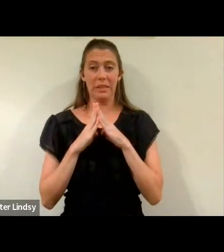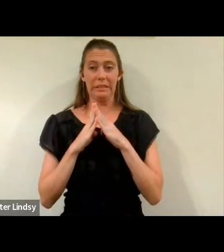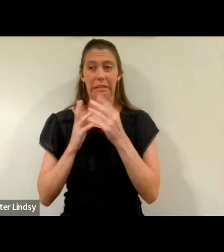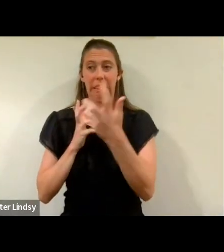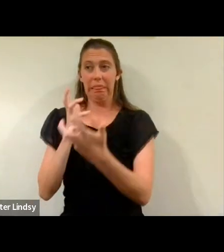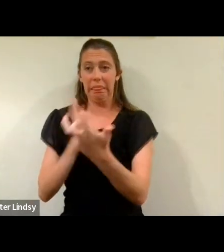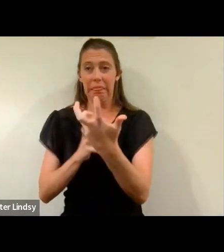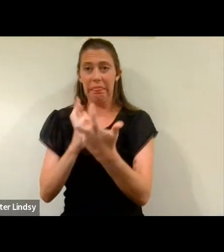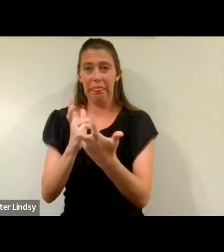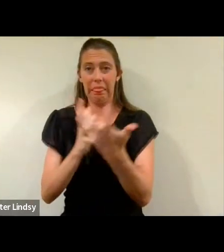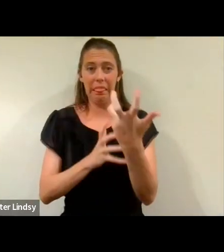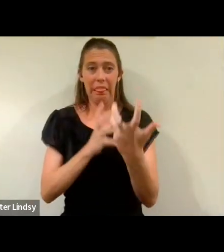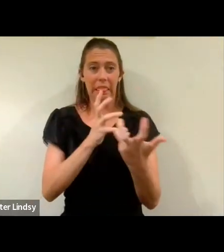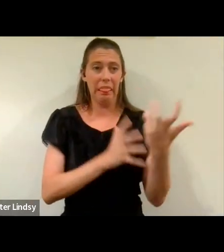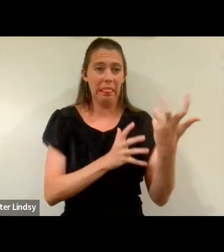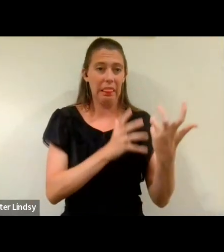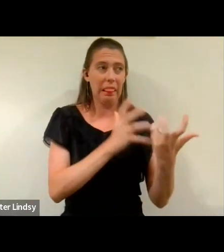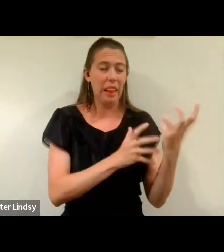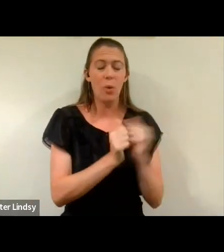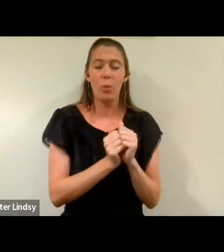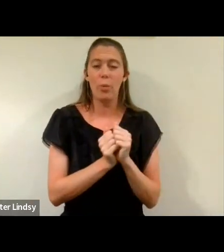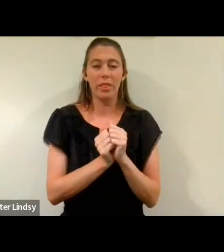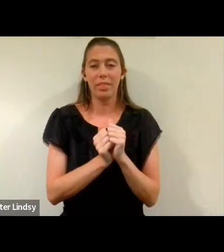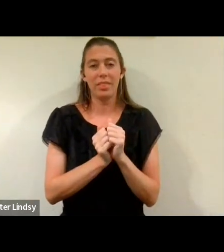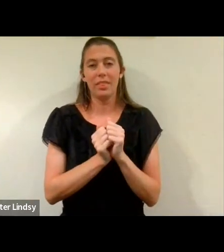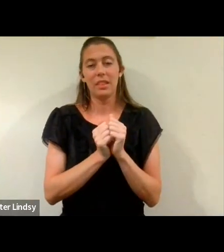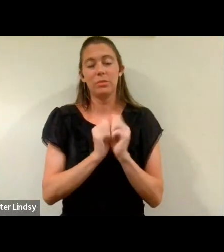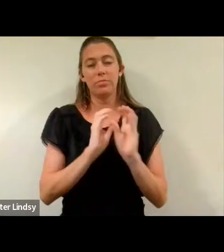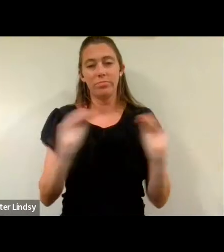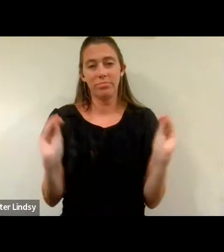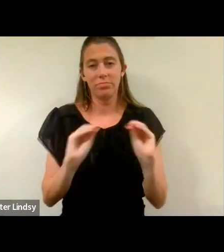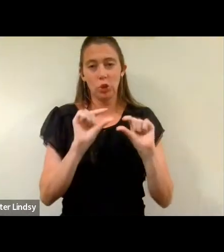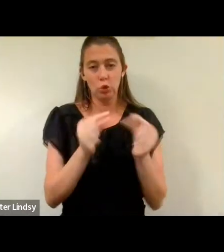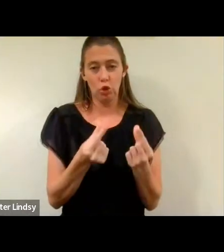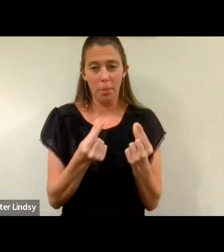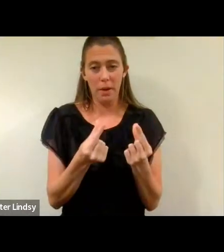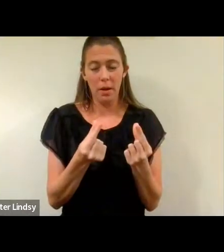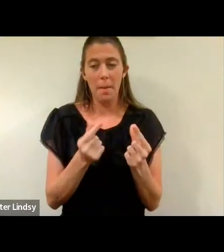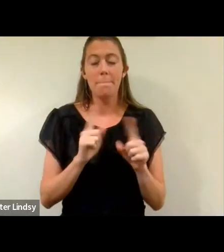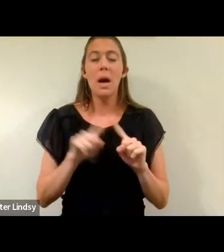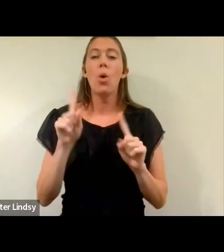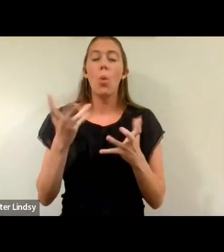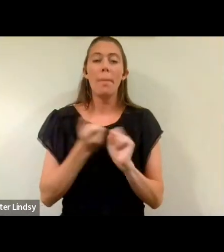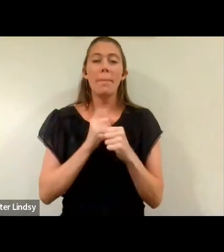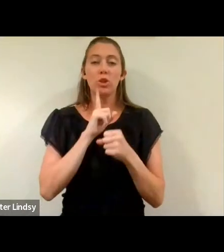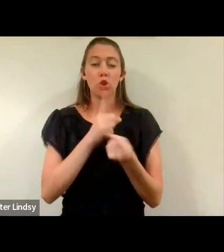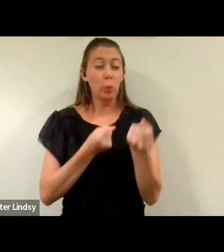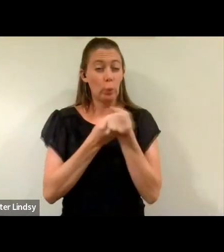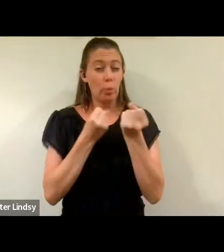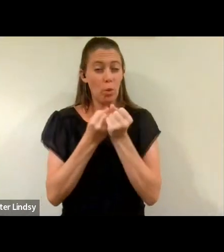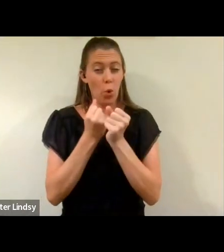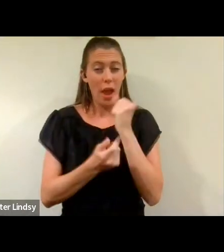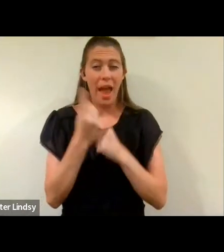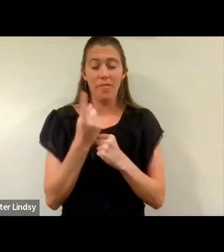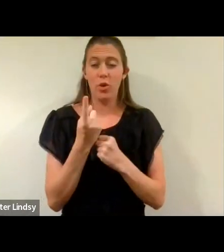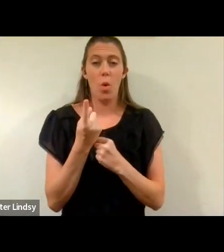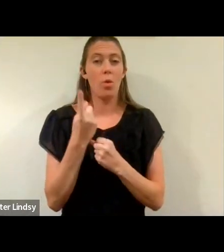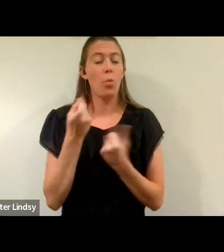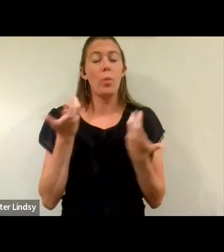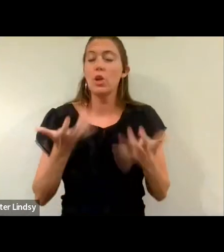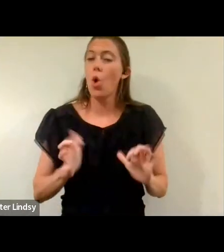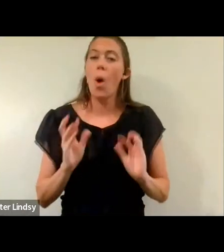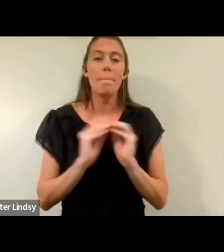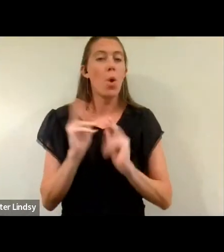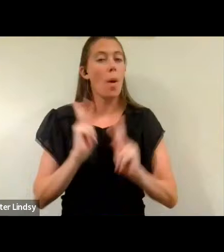more people dying because of whatever it is. There's no finger pointing here.